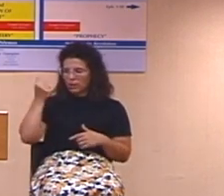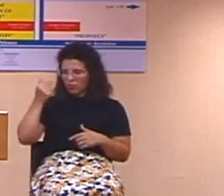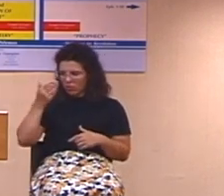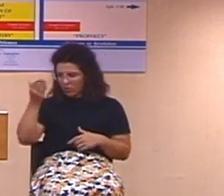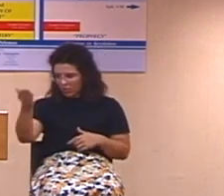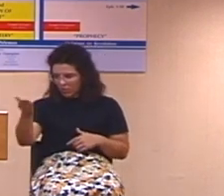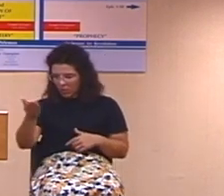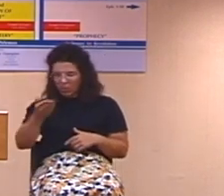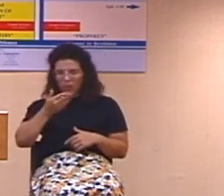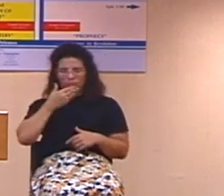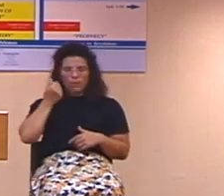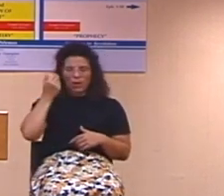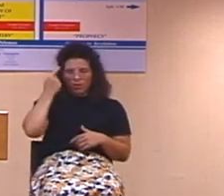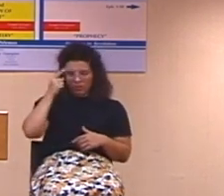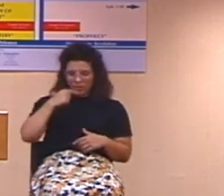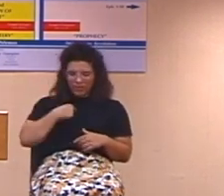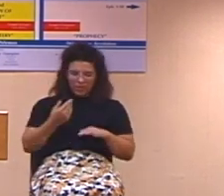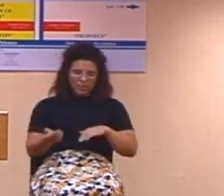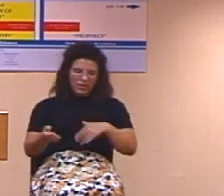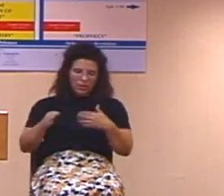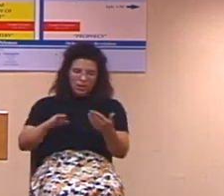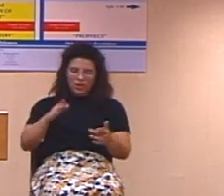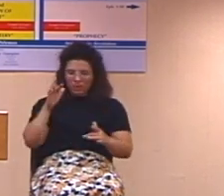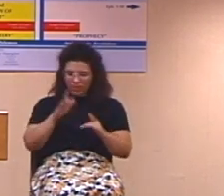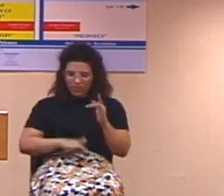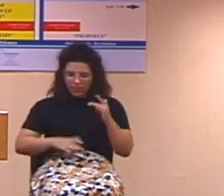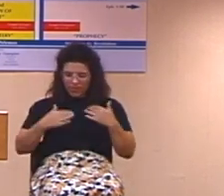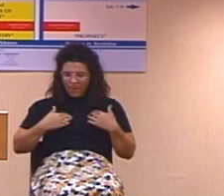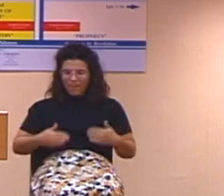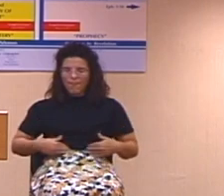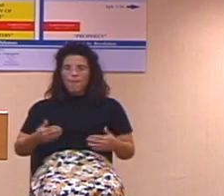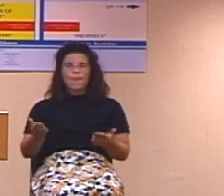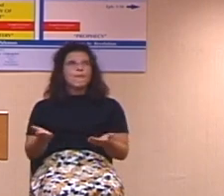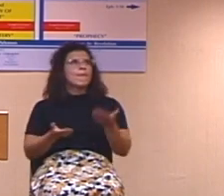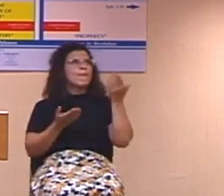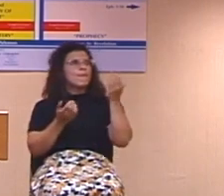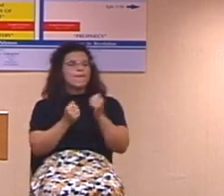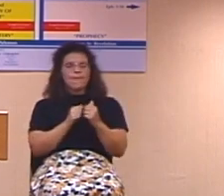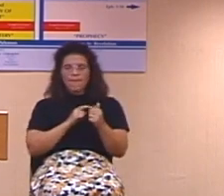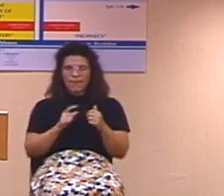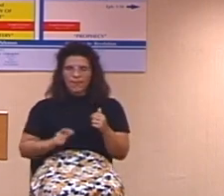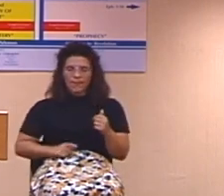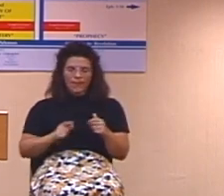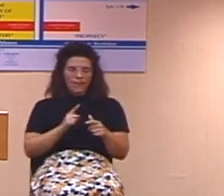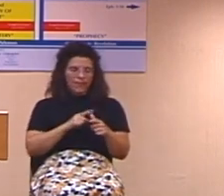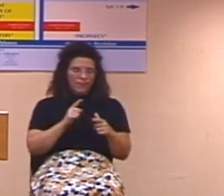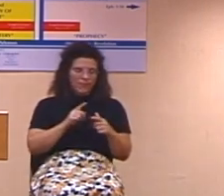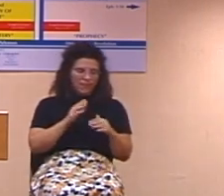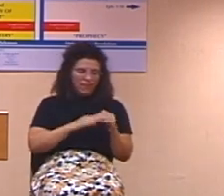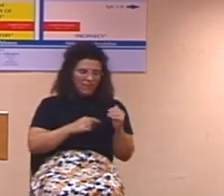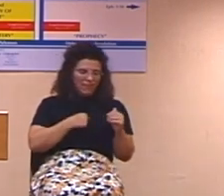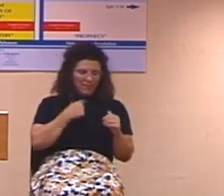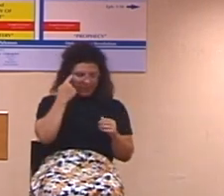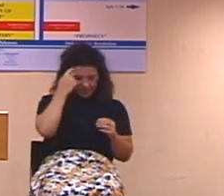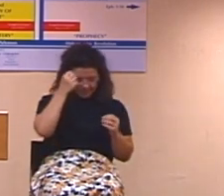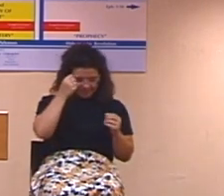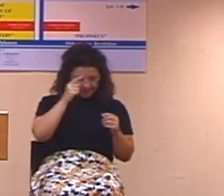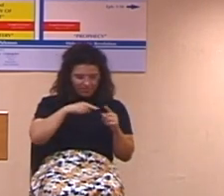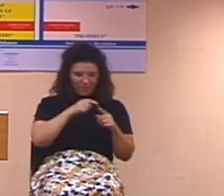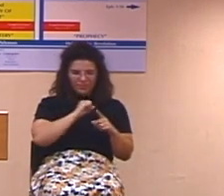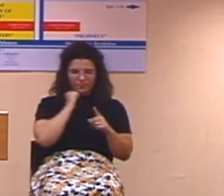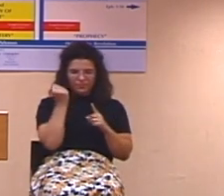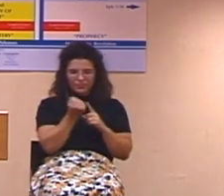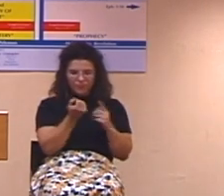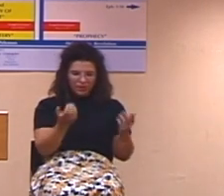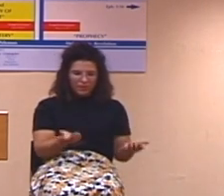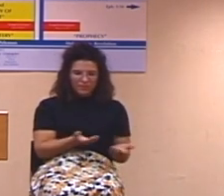there. It's better for me to be dead and absent from the body and present with the Lord than it is for me to think about the situation over